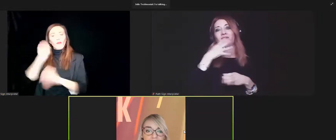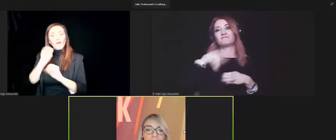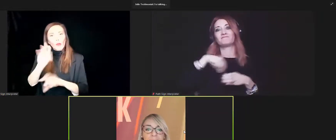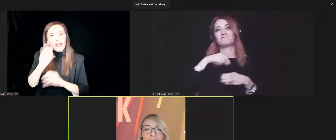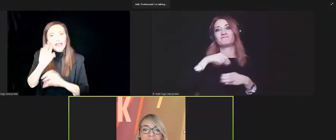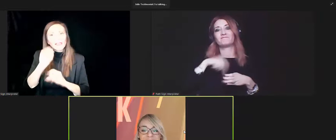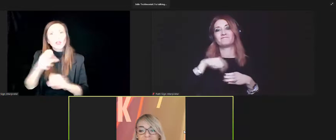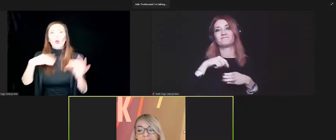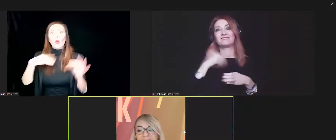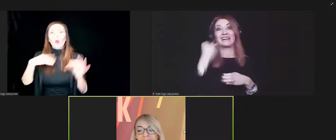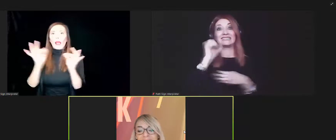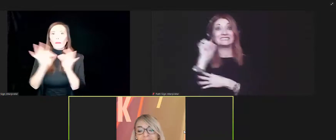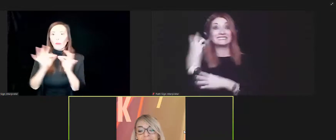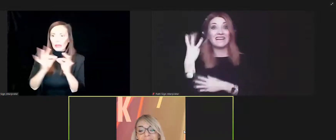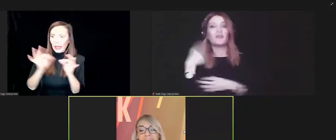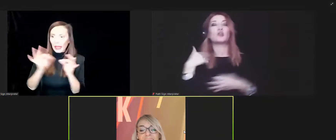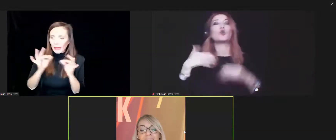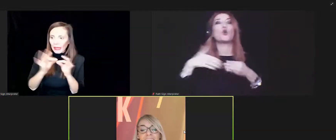Love it.